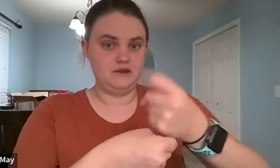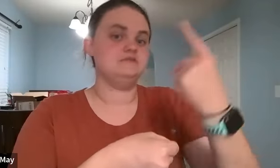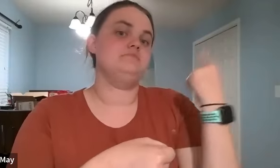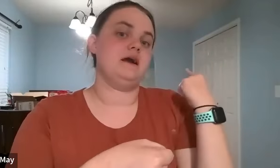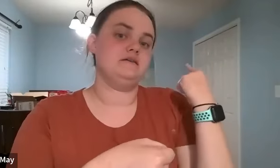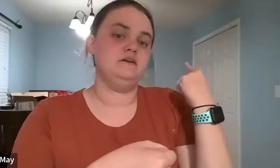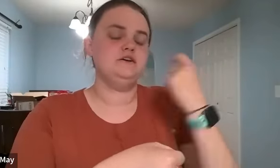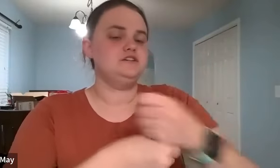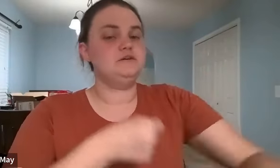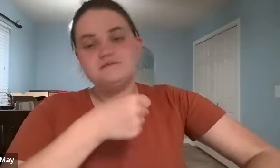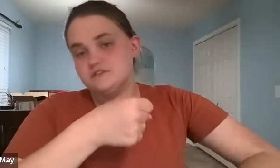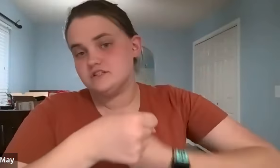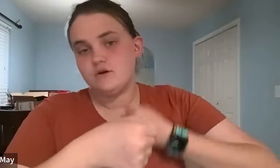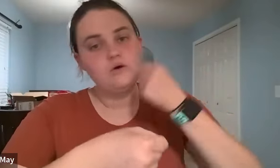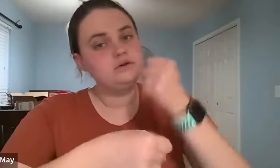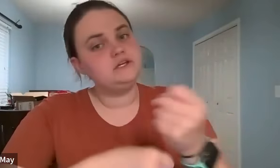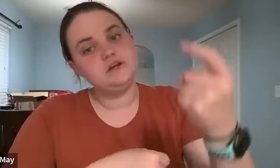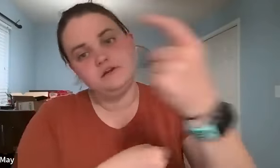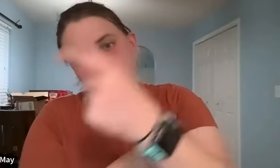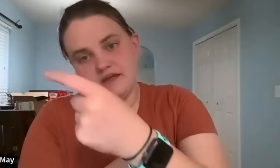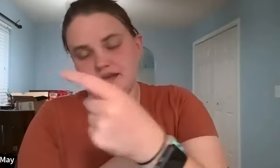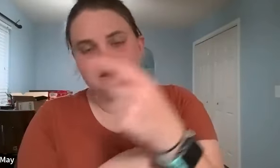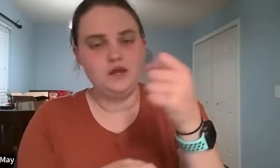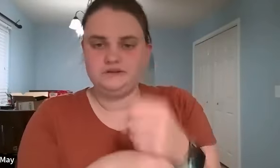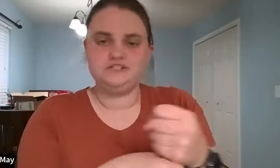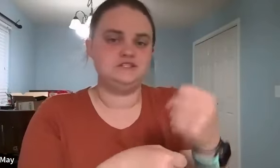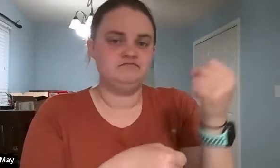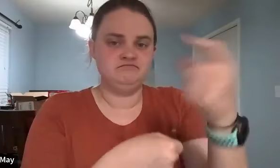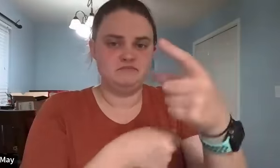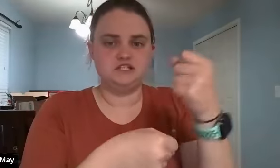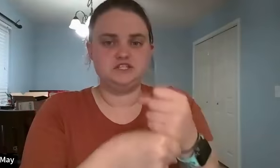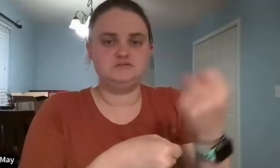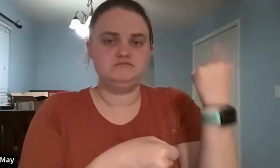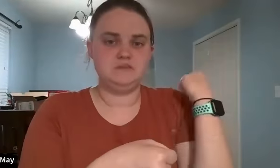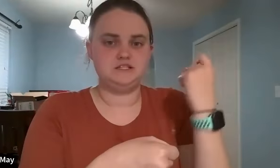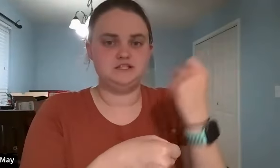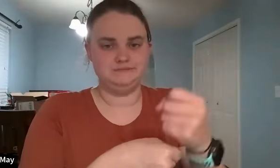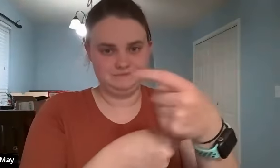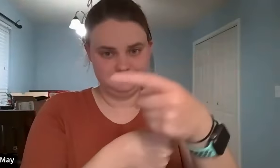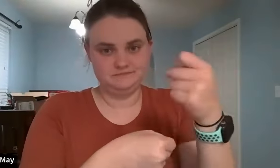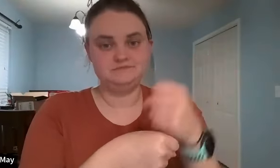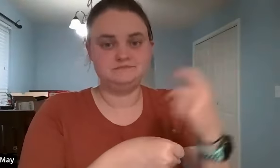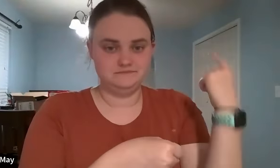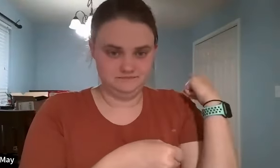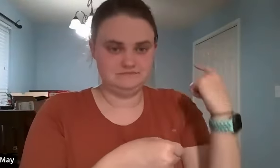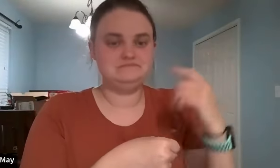Bounce back. So you don't have to do this whole year thing. No, it's just next year, last year.